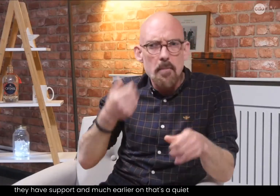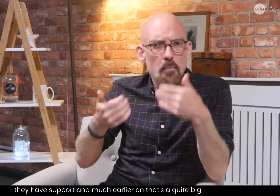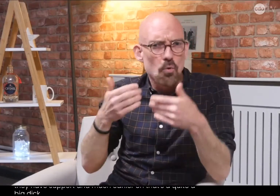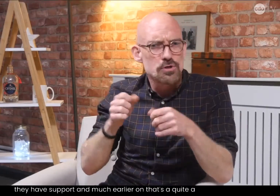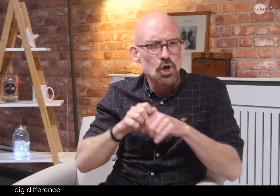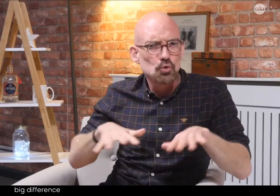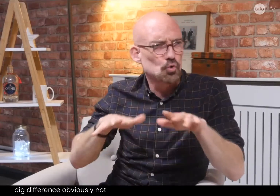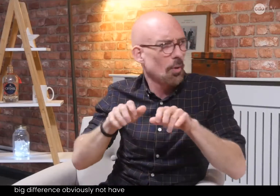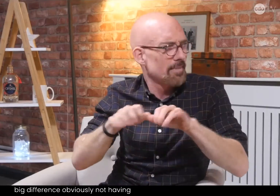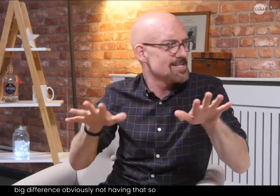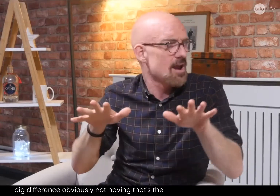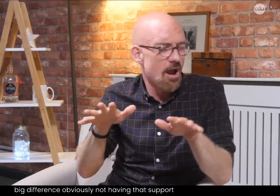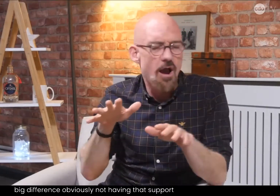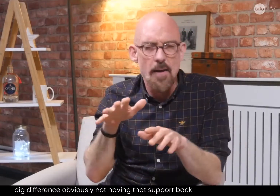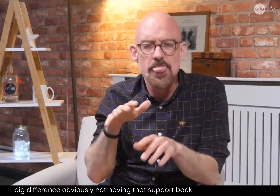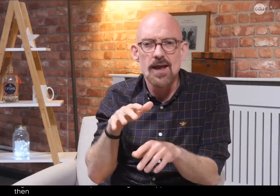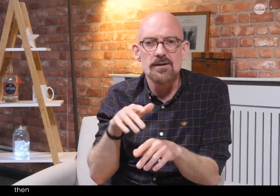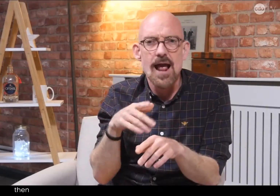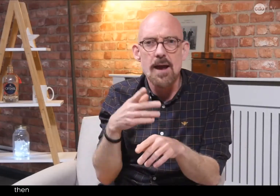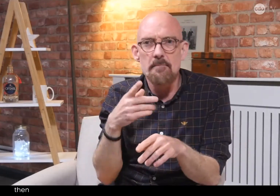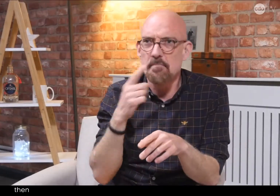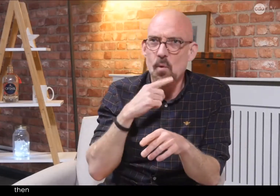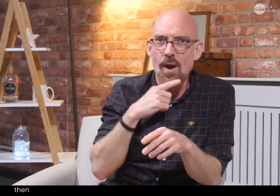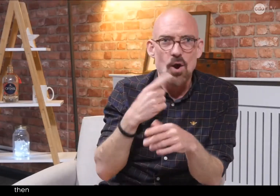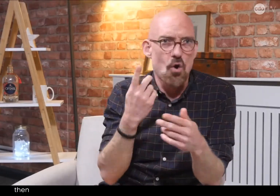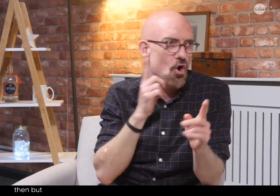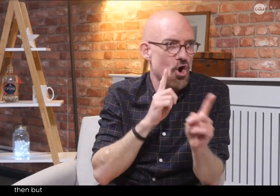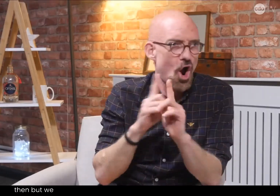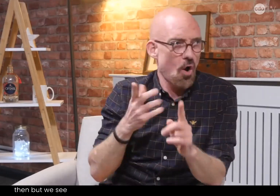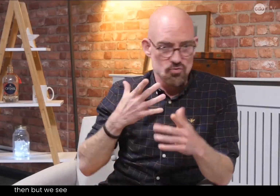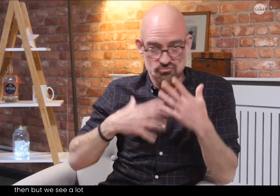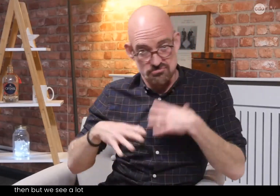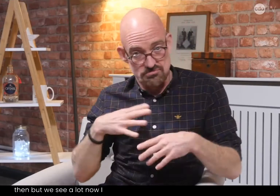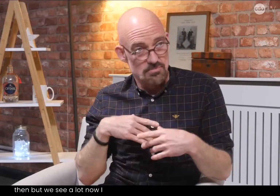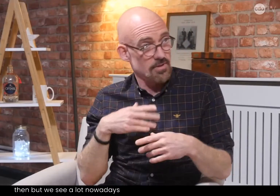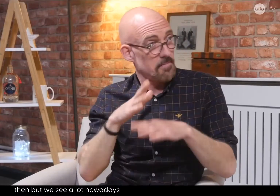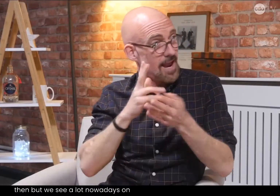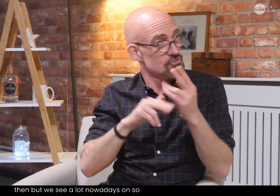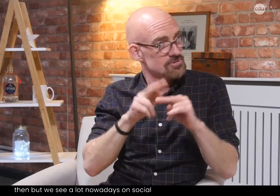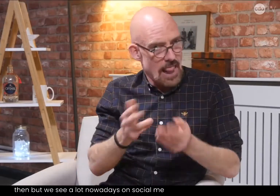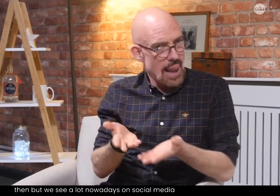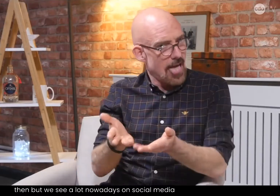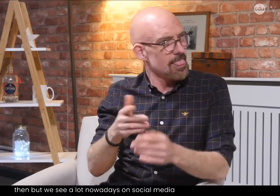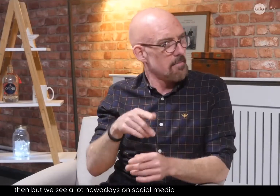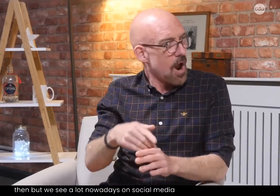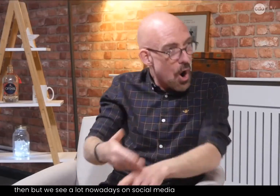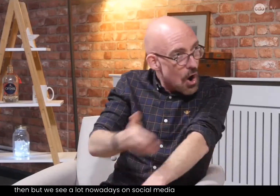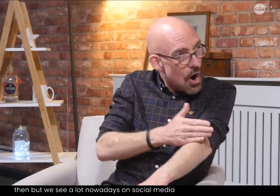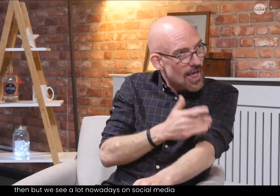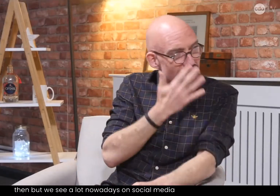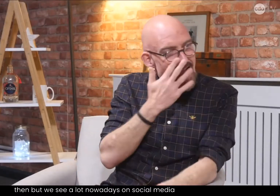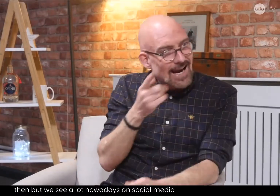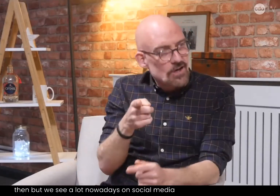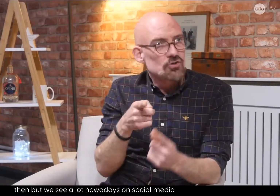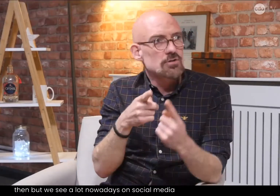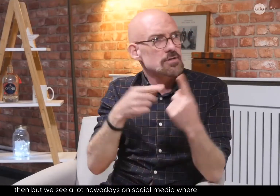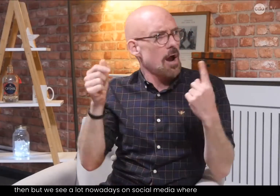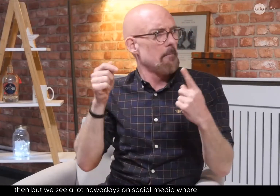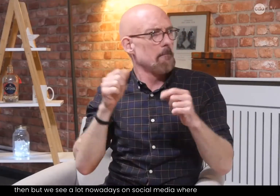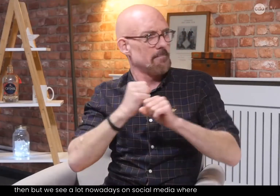back then. But we see a lot nowadays on social media where, you know, from very